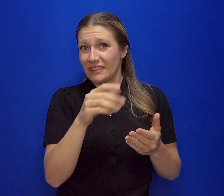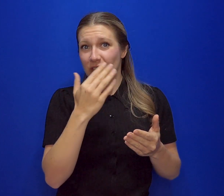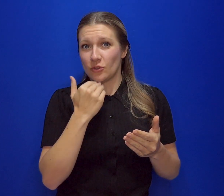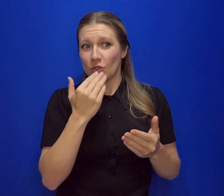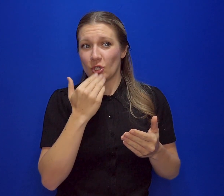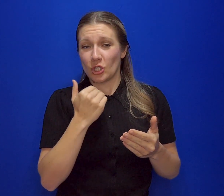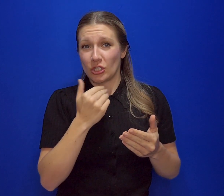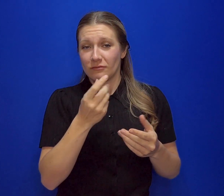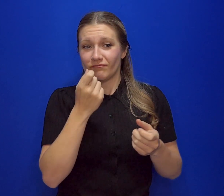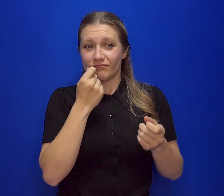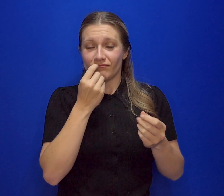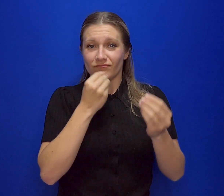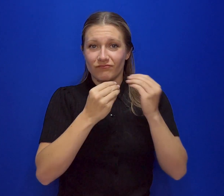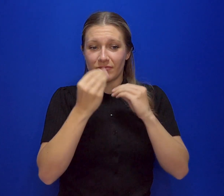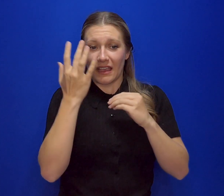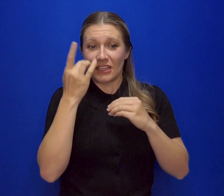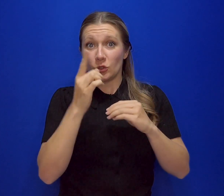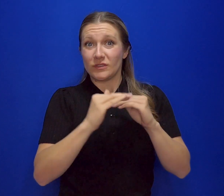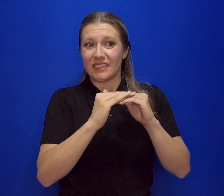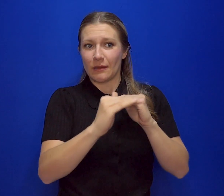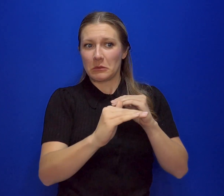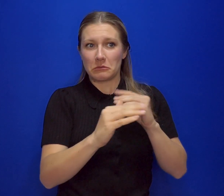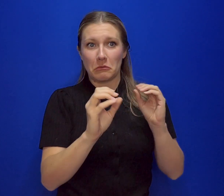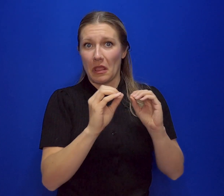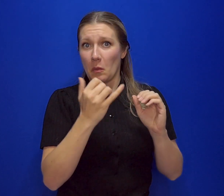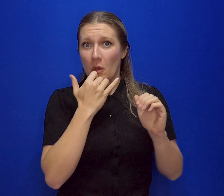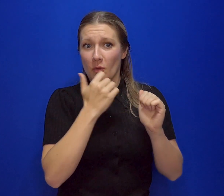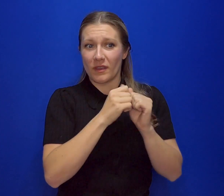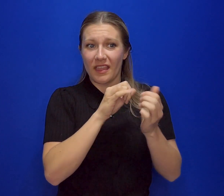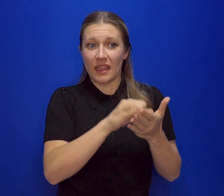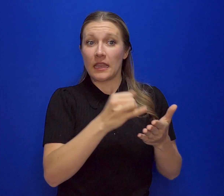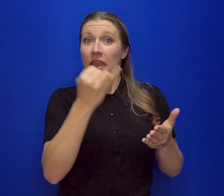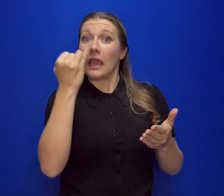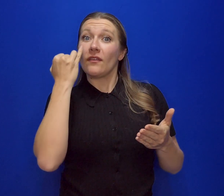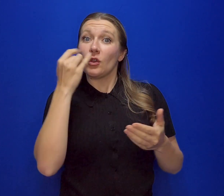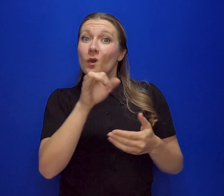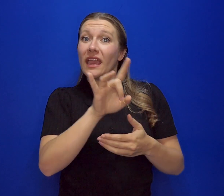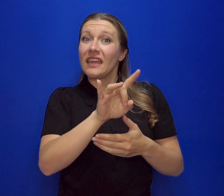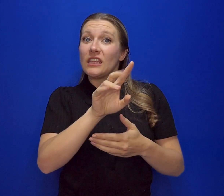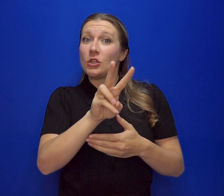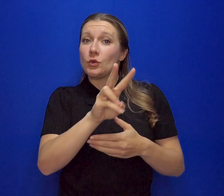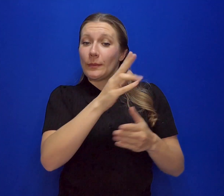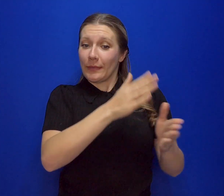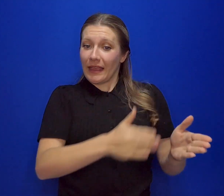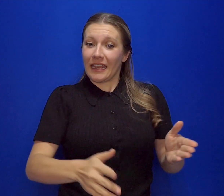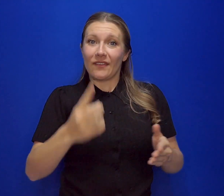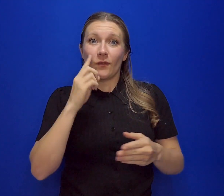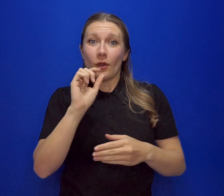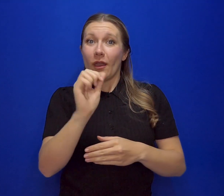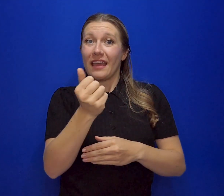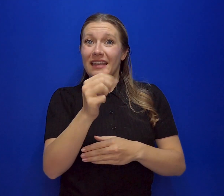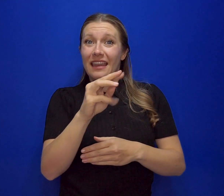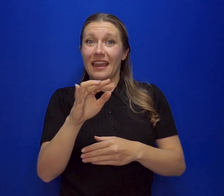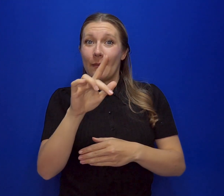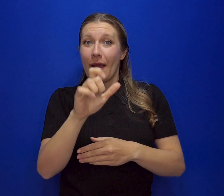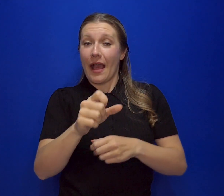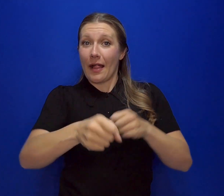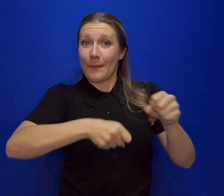you're stable. What's Mhm. wrong with that? If you're 82 and you're going to head out on a 10-mile bike ride, you probably don't want